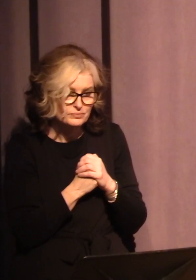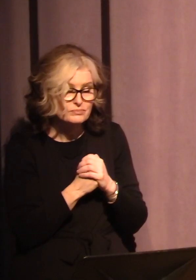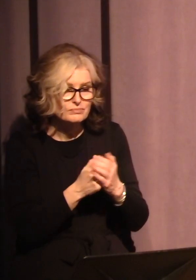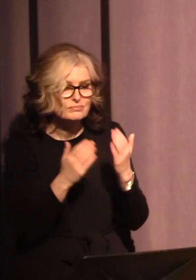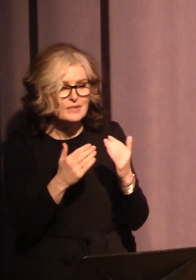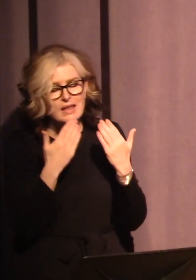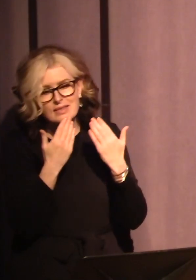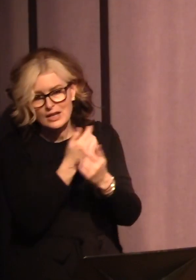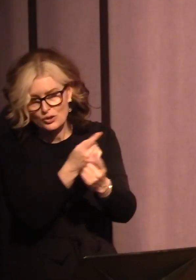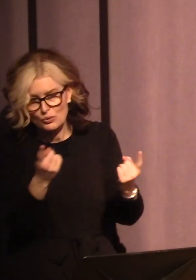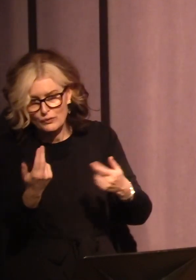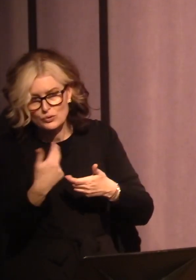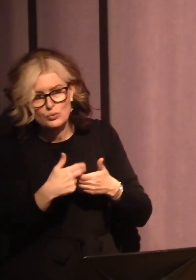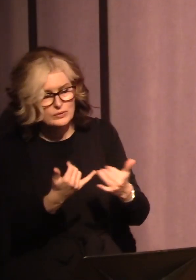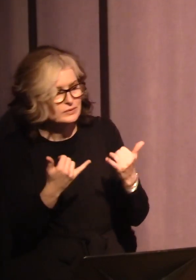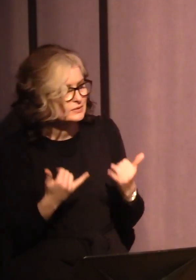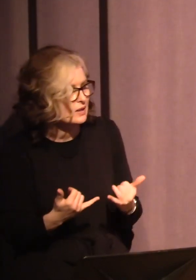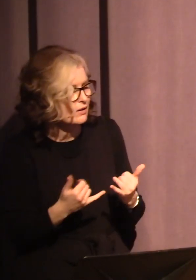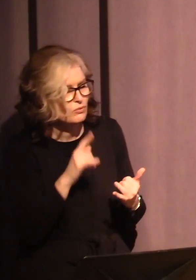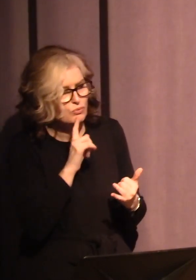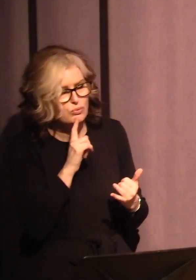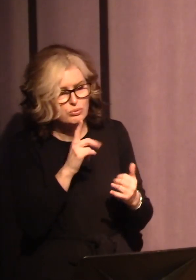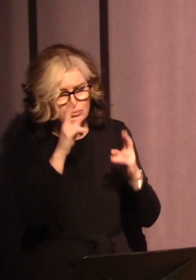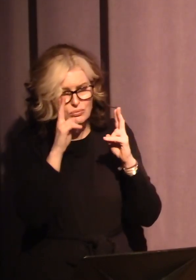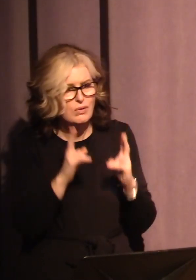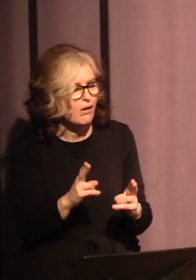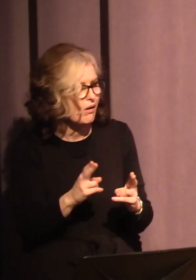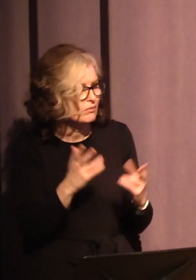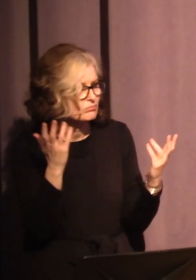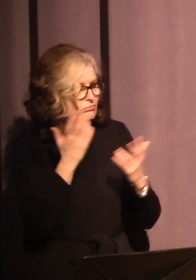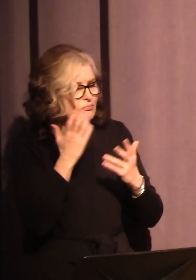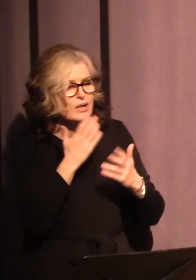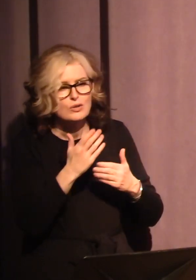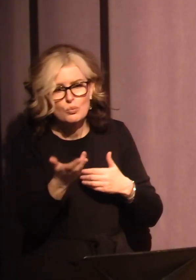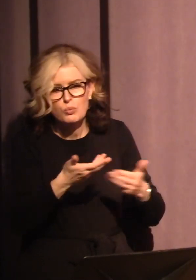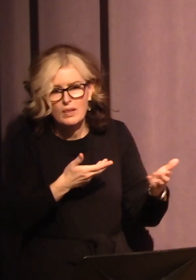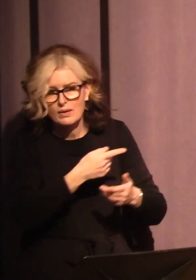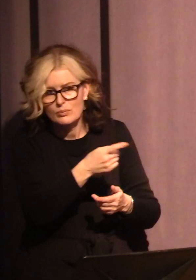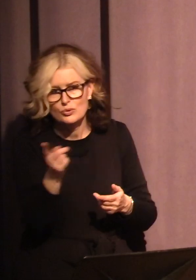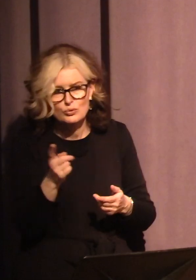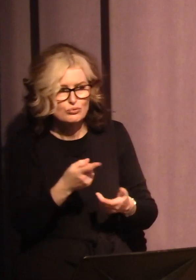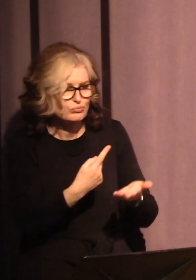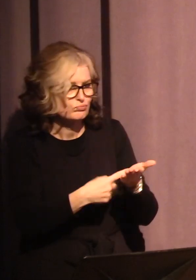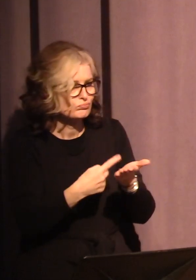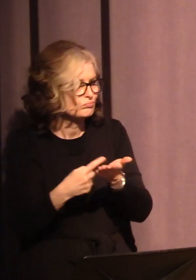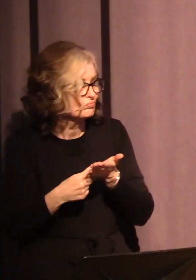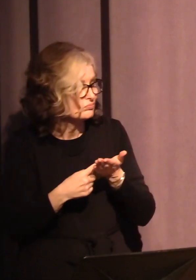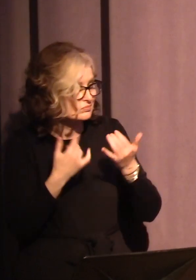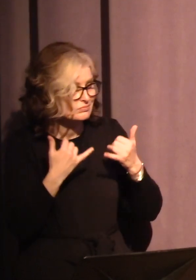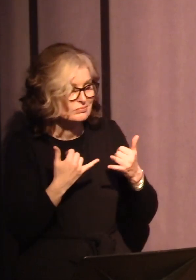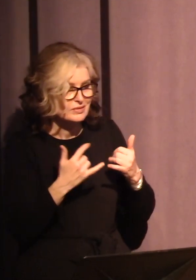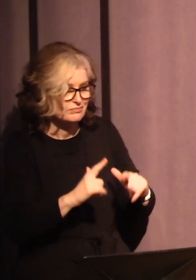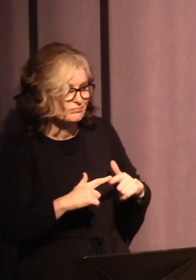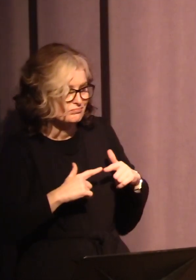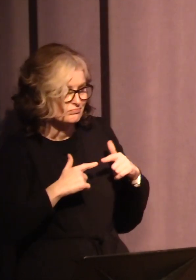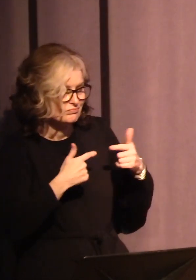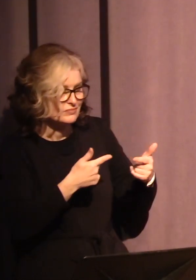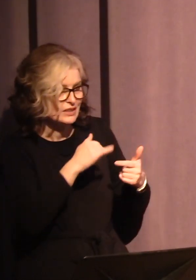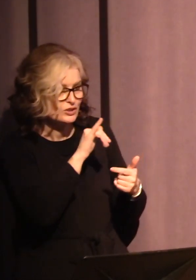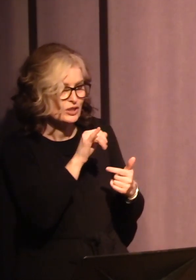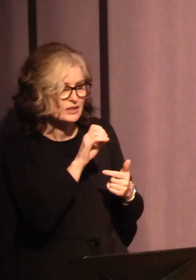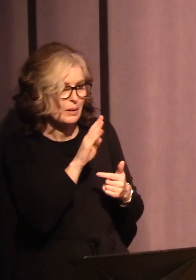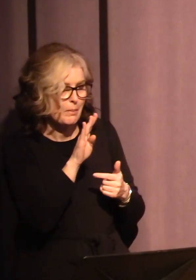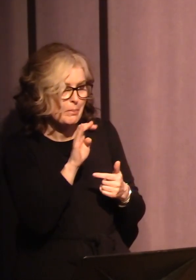So thank you all for joining us tonight. It's truly an honor to be welcoming you to this conversation. I'm now going to hand it over to Jessica